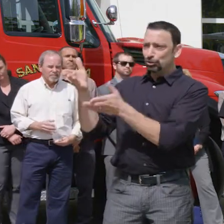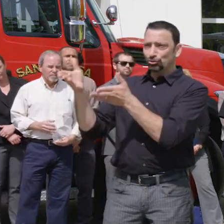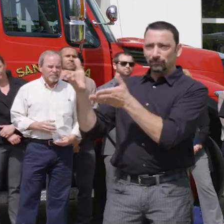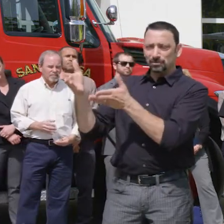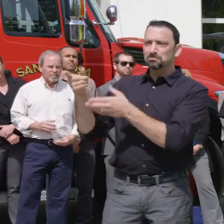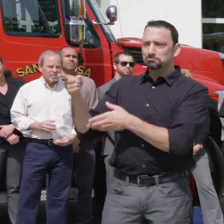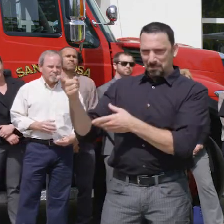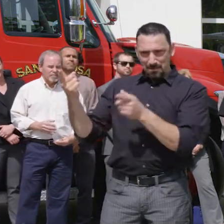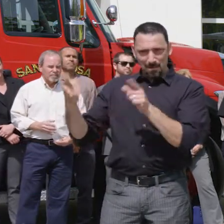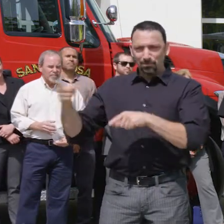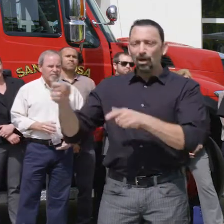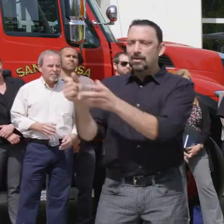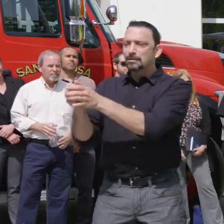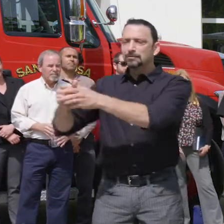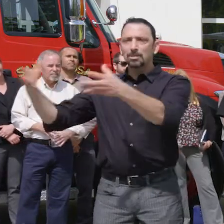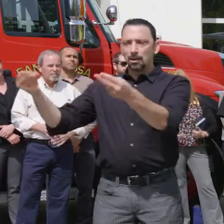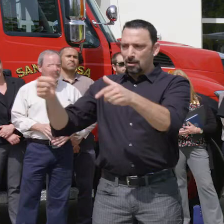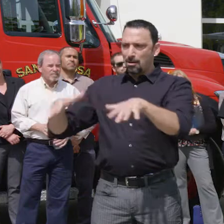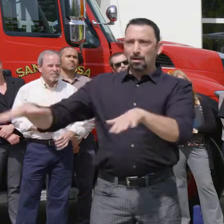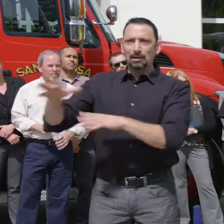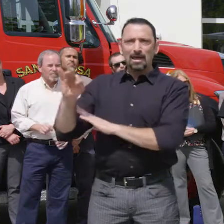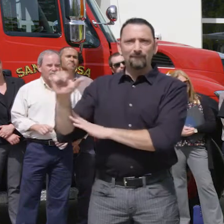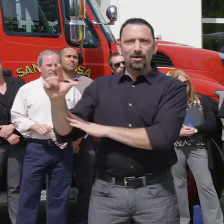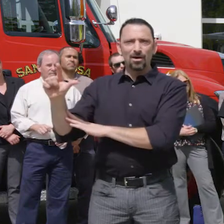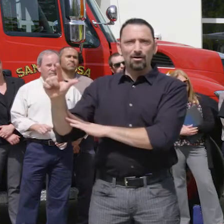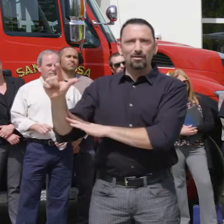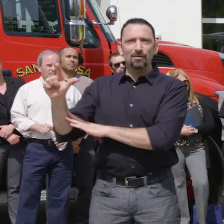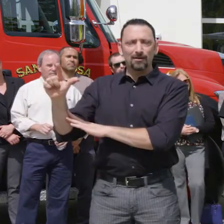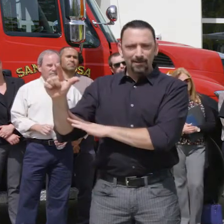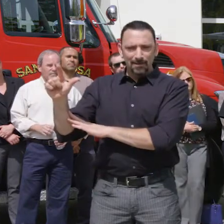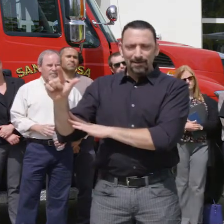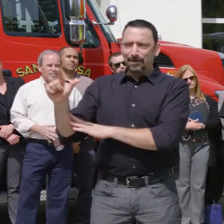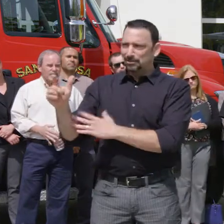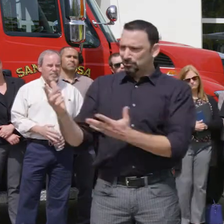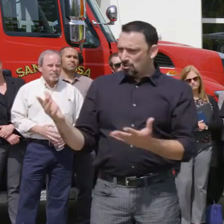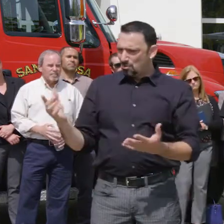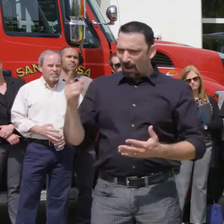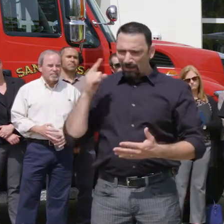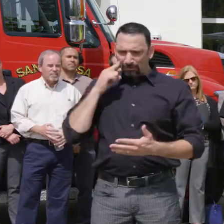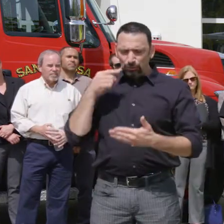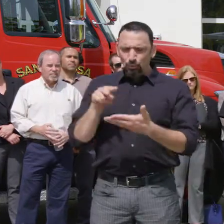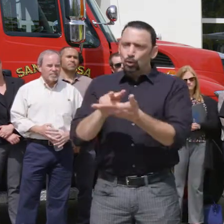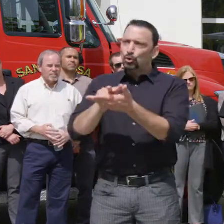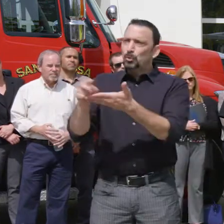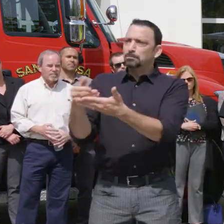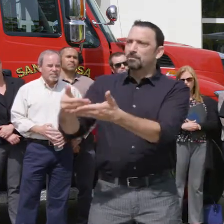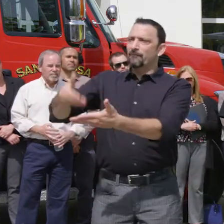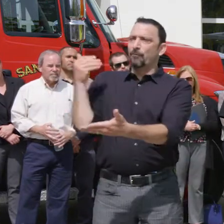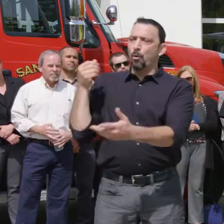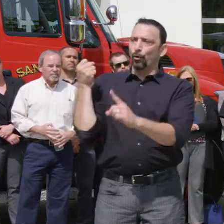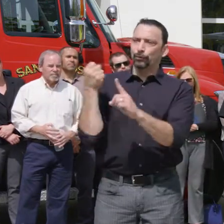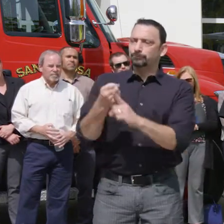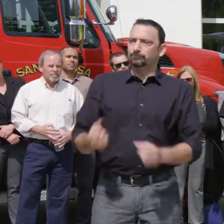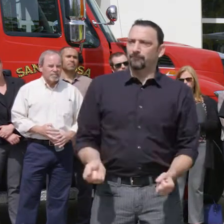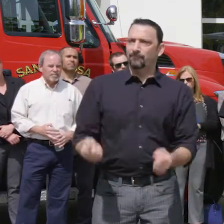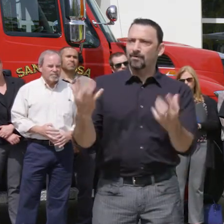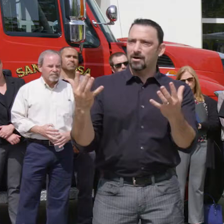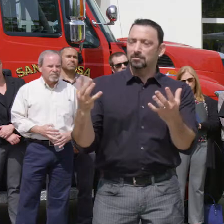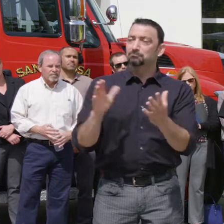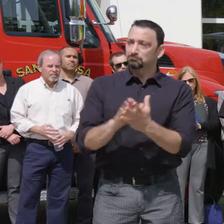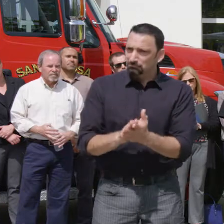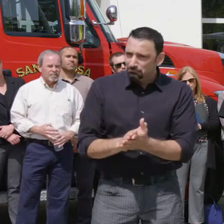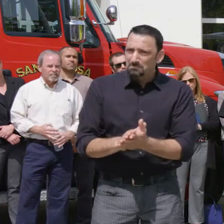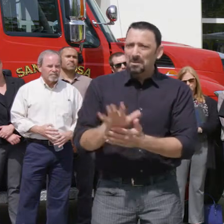had expanded the landfill with a cell shortly, I think, 2 weeks before the fires. And